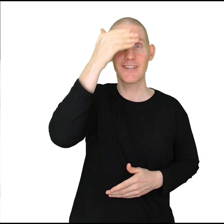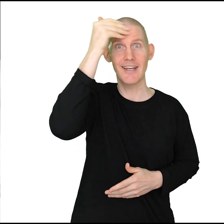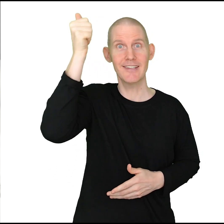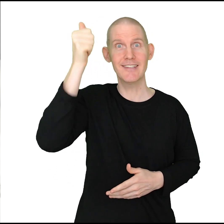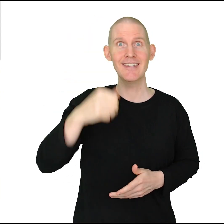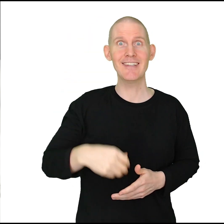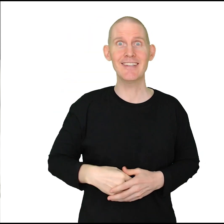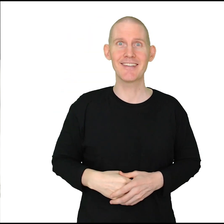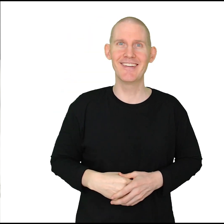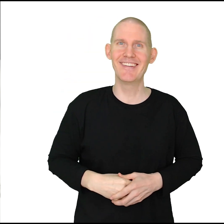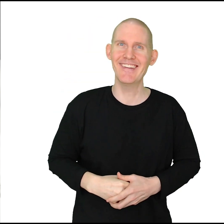forget.